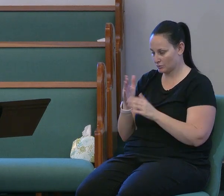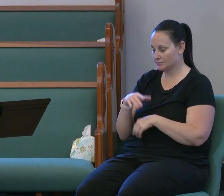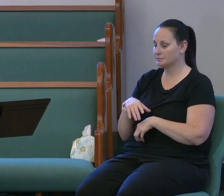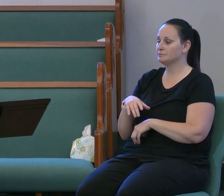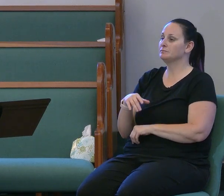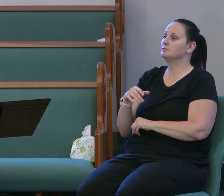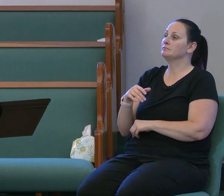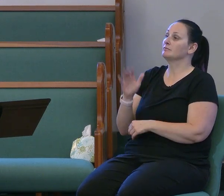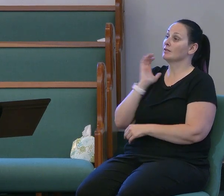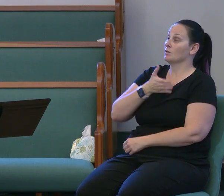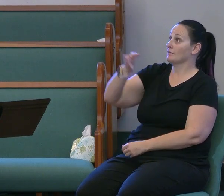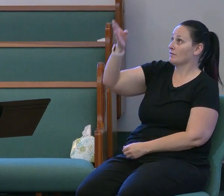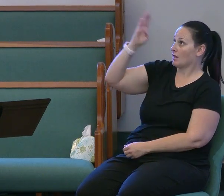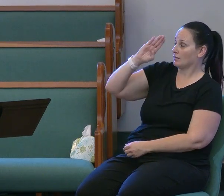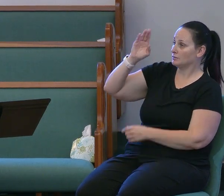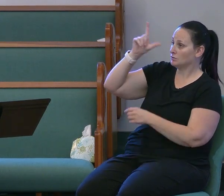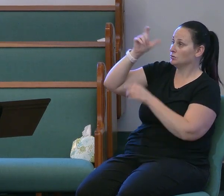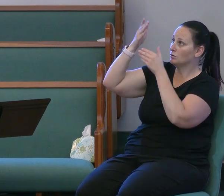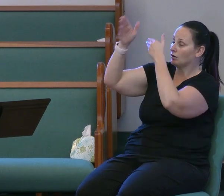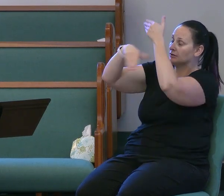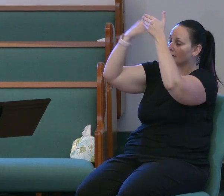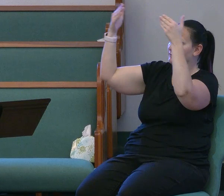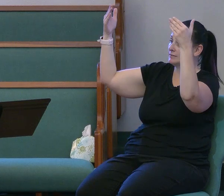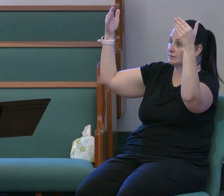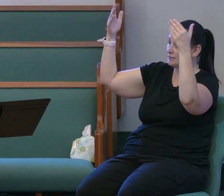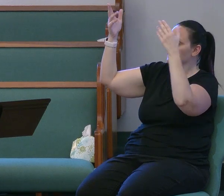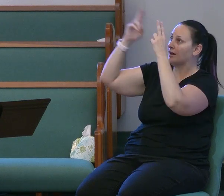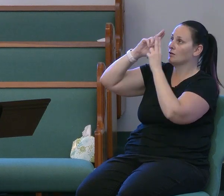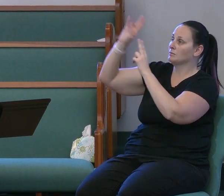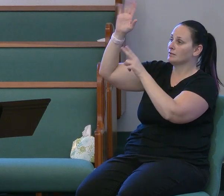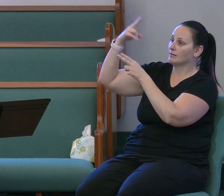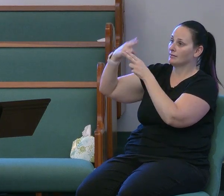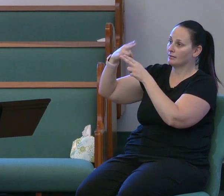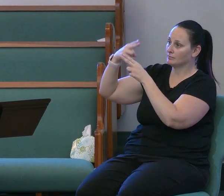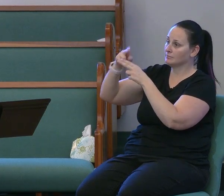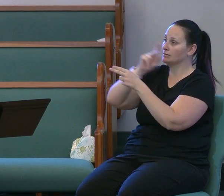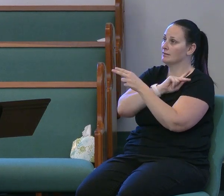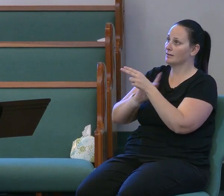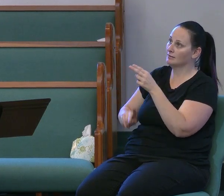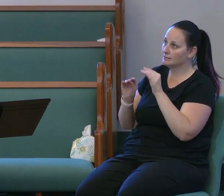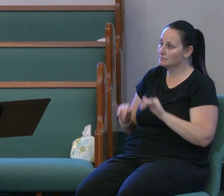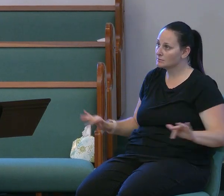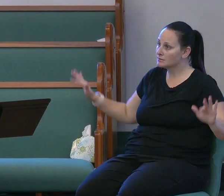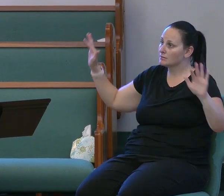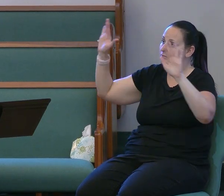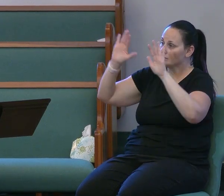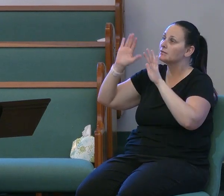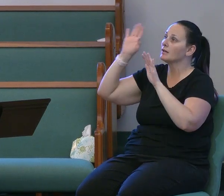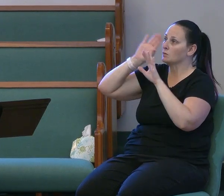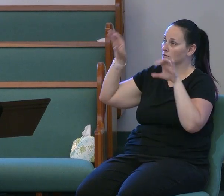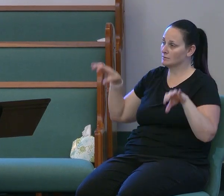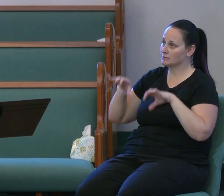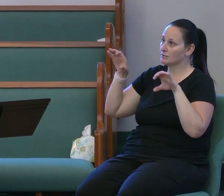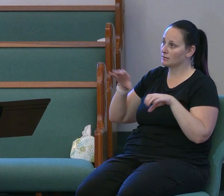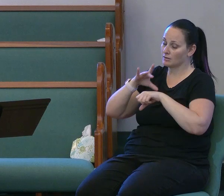saying together, Our Father, who art in heaven, hallowed be thy name. Thy kingdom come,